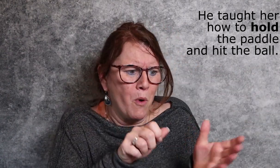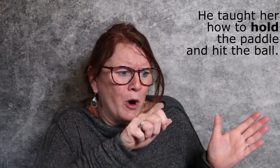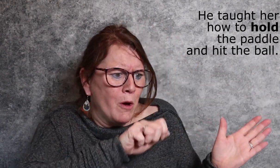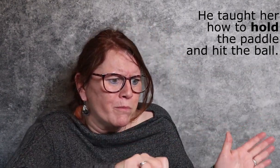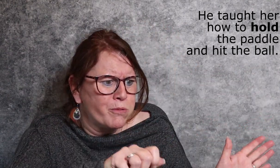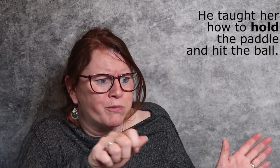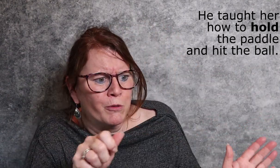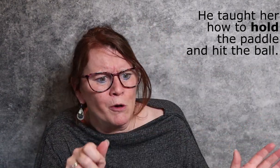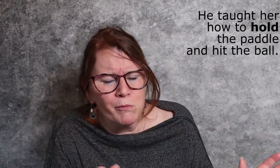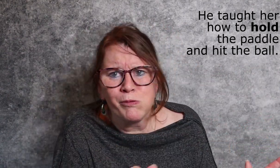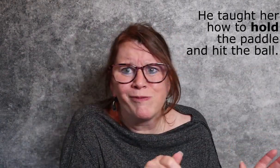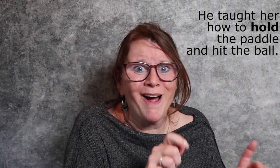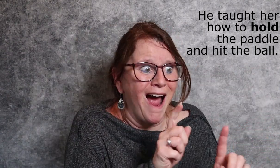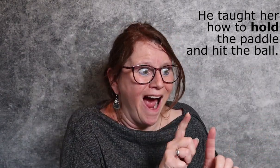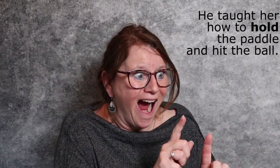hang of it, he lets her work alone.